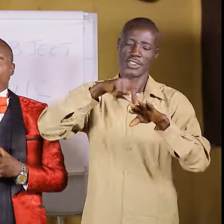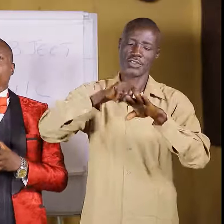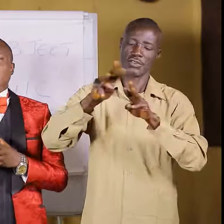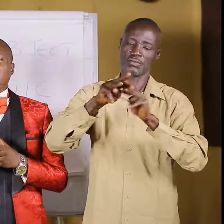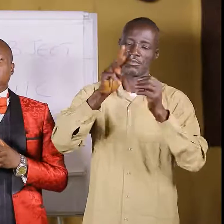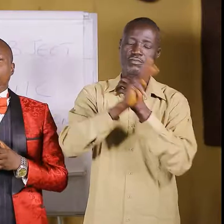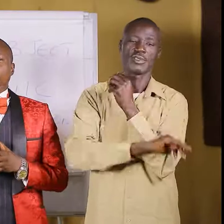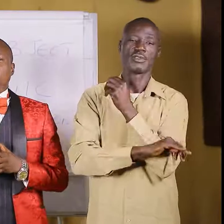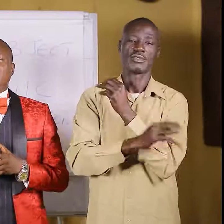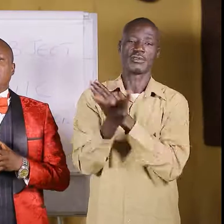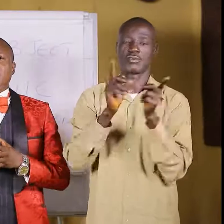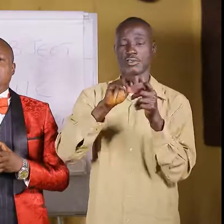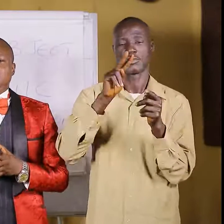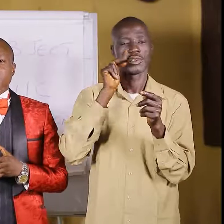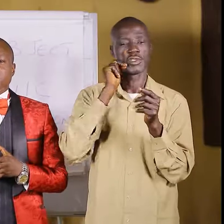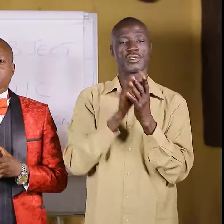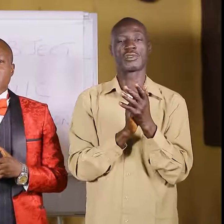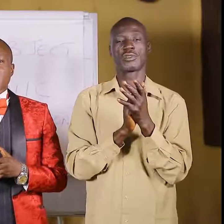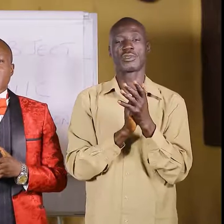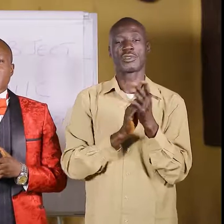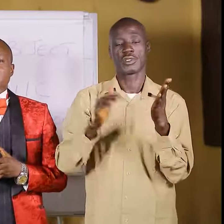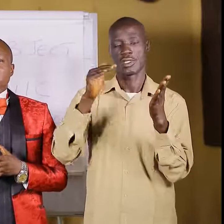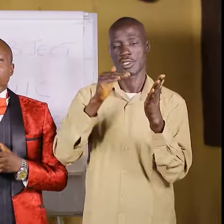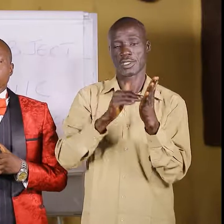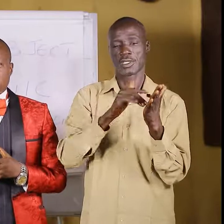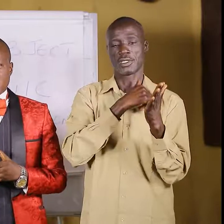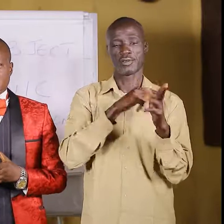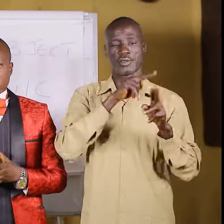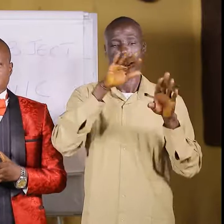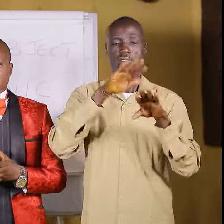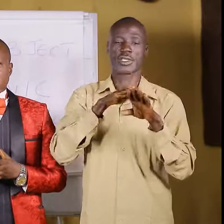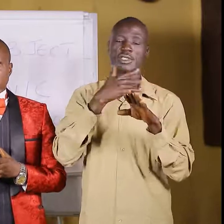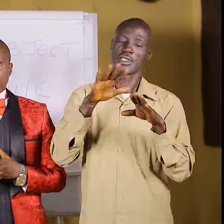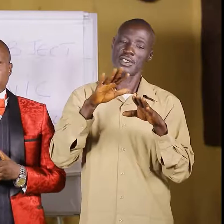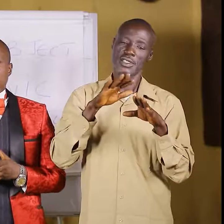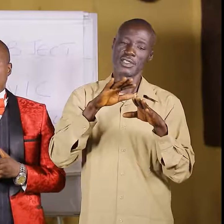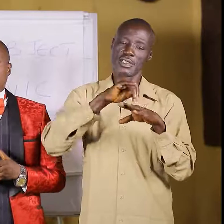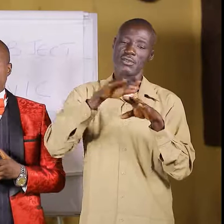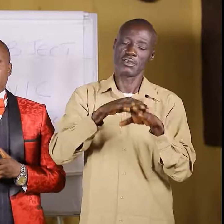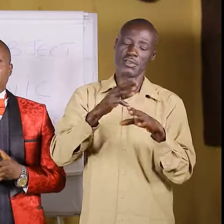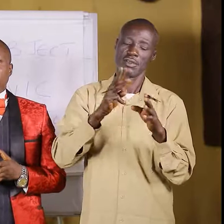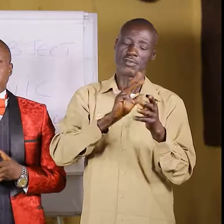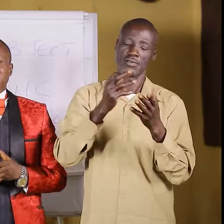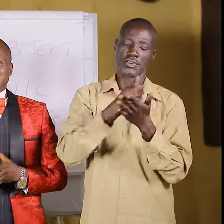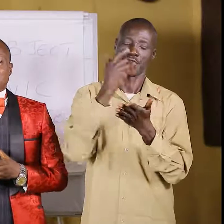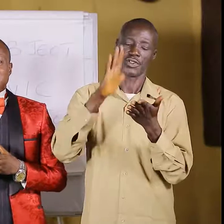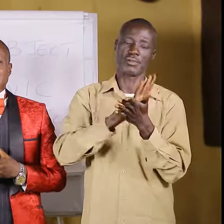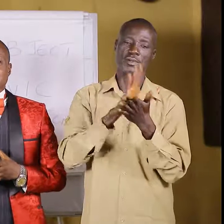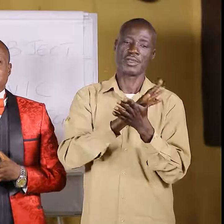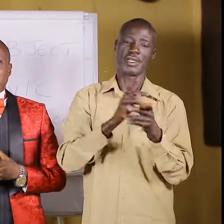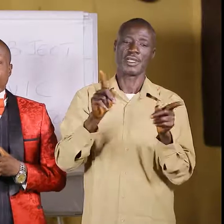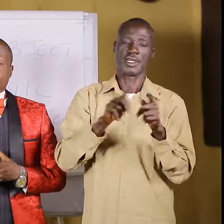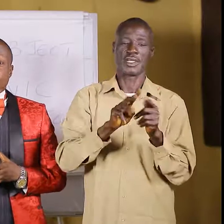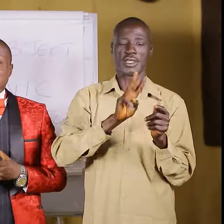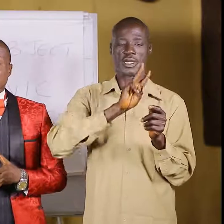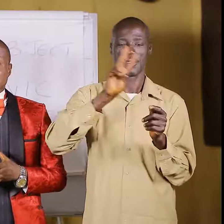We also look at the issue of the establishment of newspapers, Example is the West African pilot that was